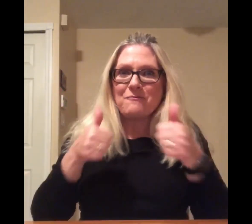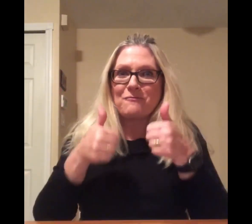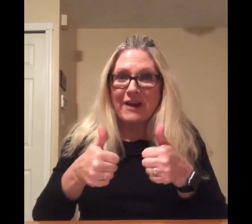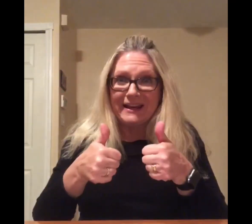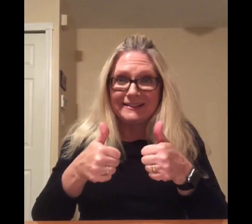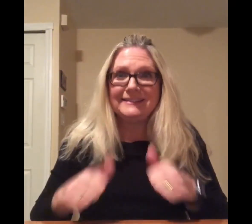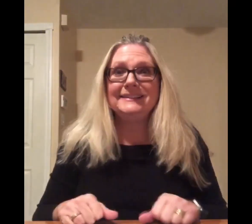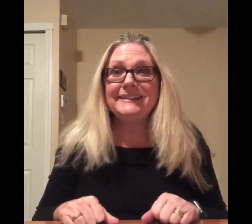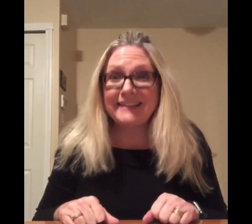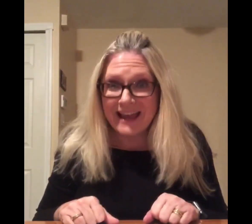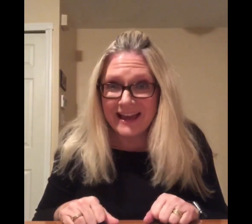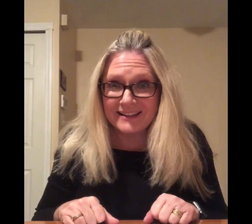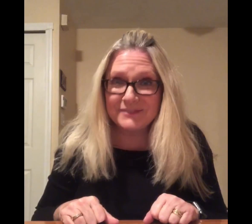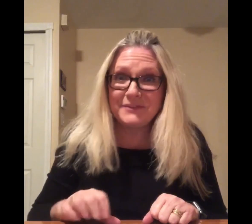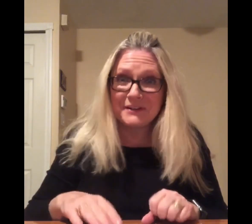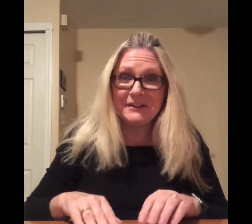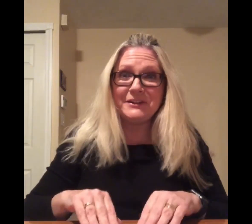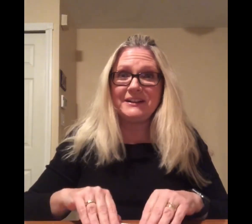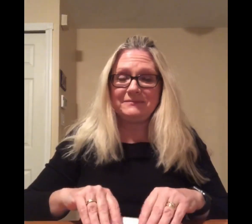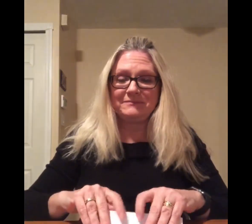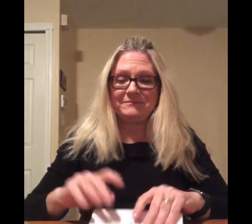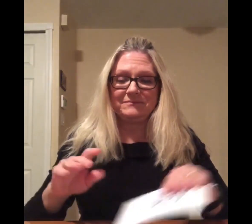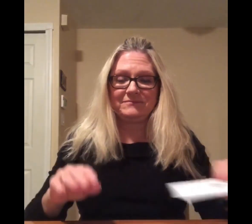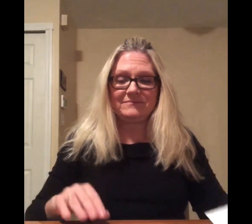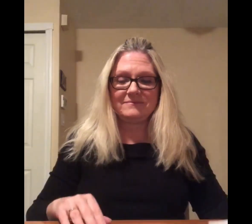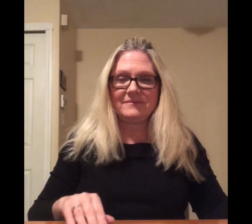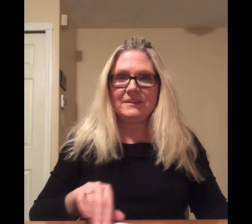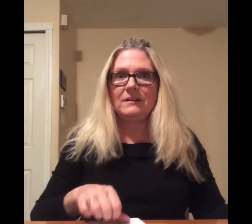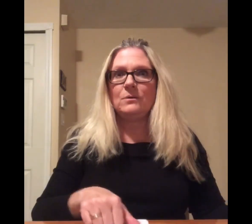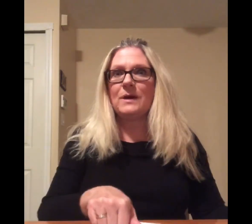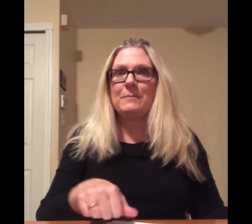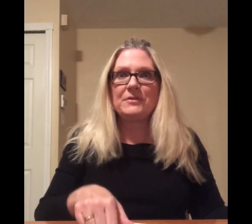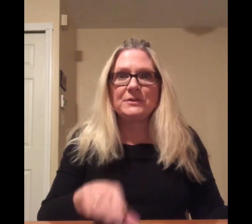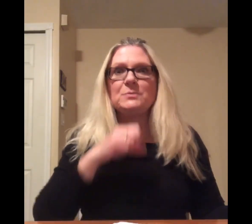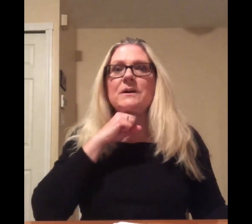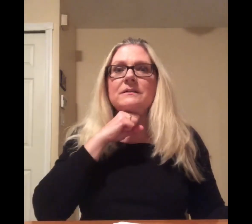Right. Cat. Very good. Oh, how about this one?